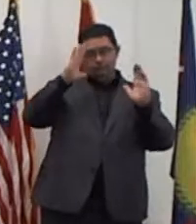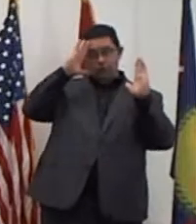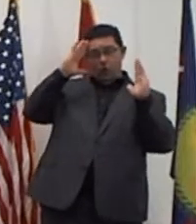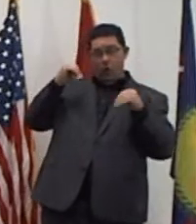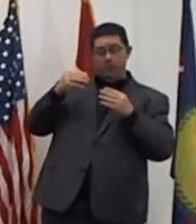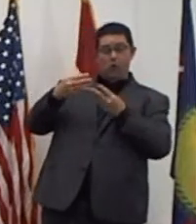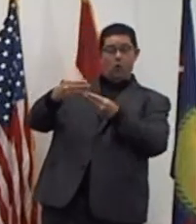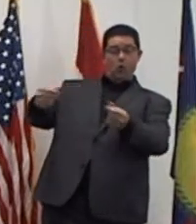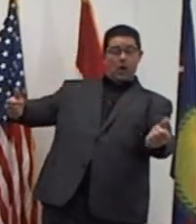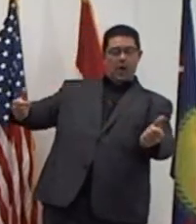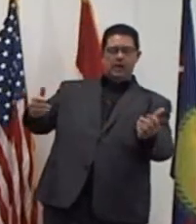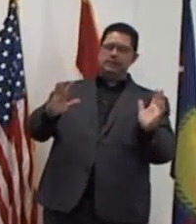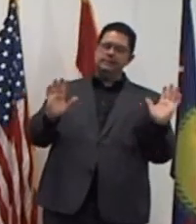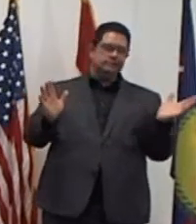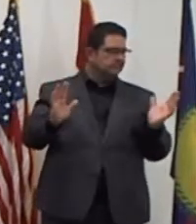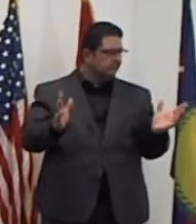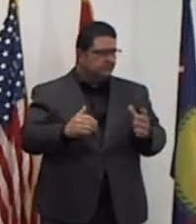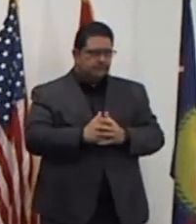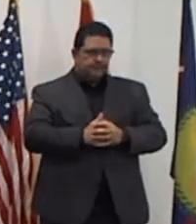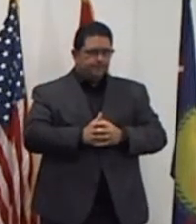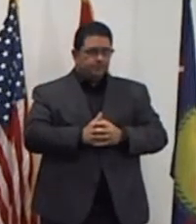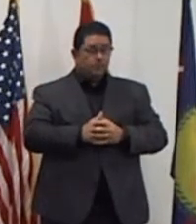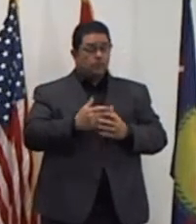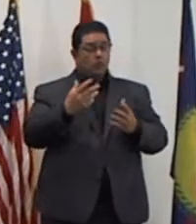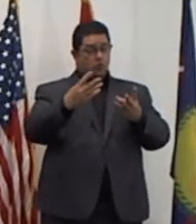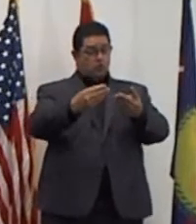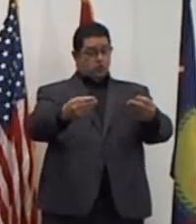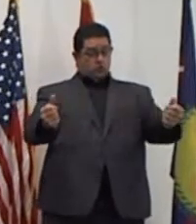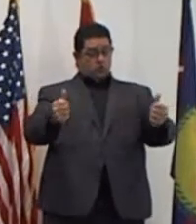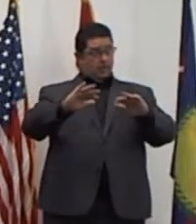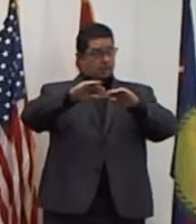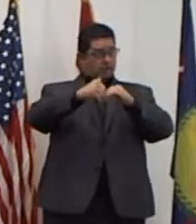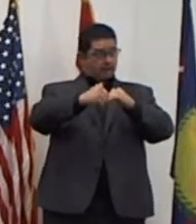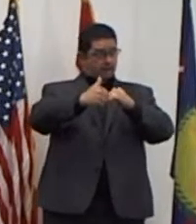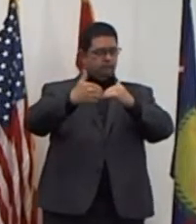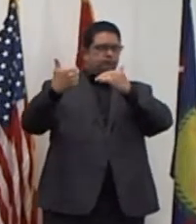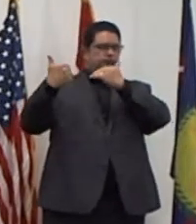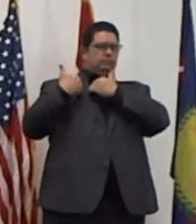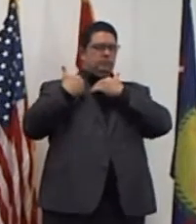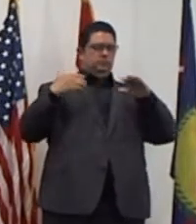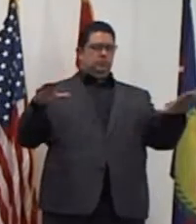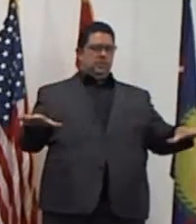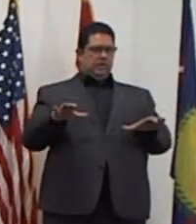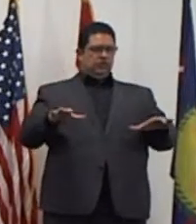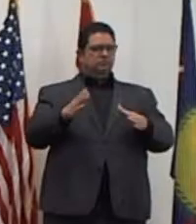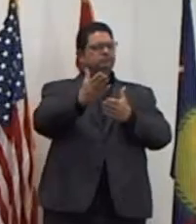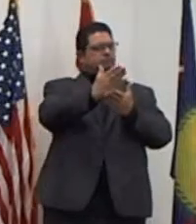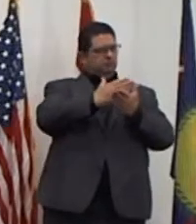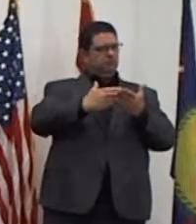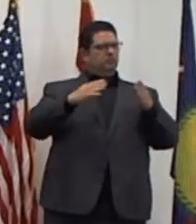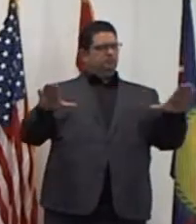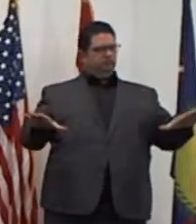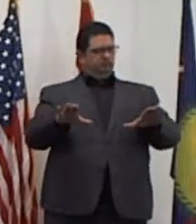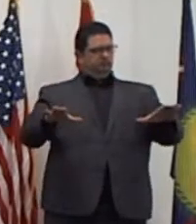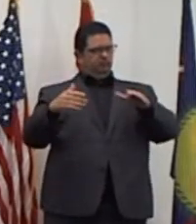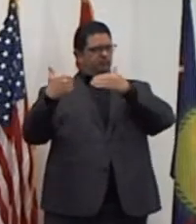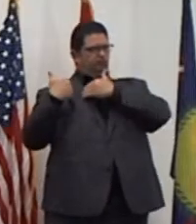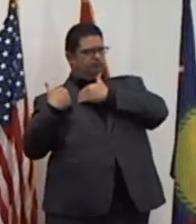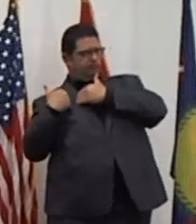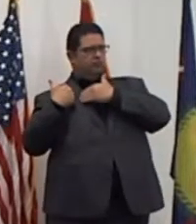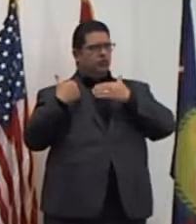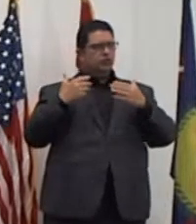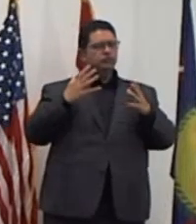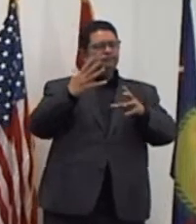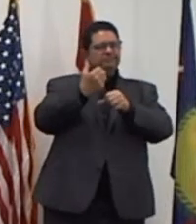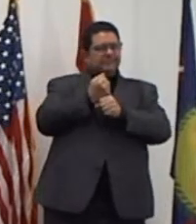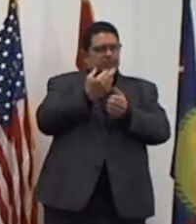make it go away, but responsible actions will. And some of those responsible actions include getting resources